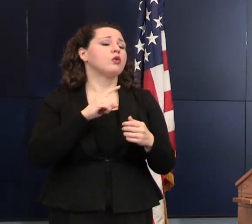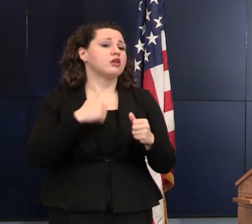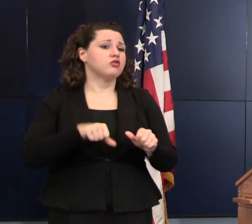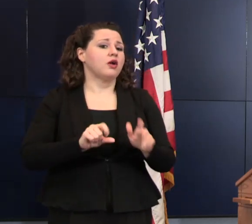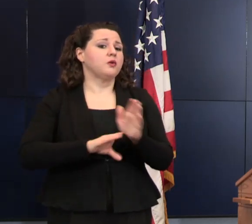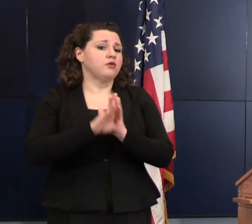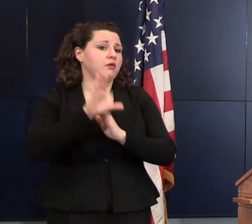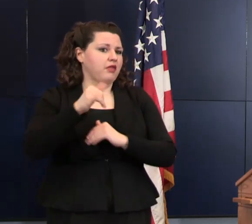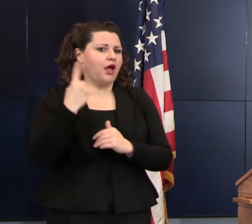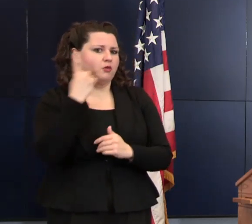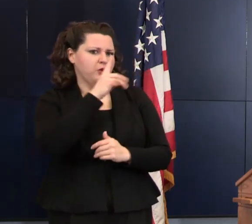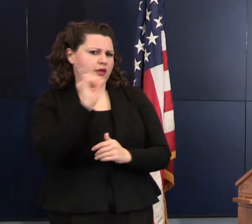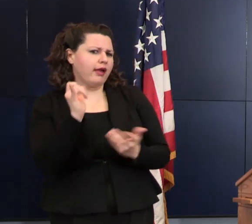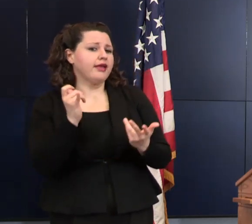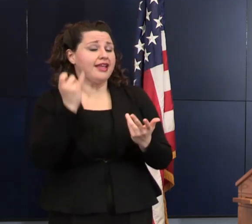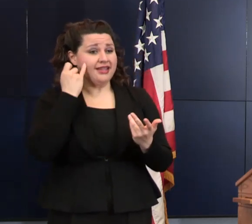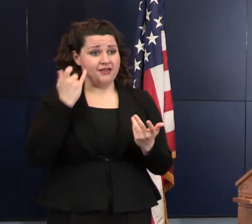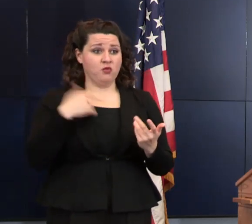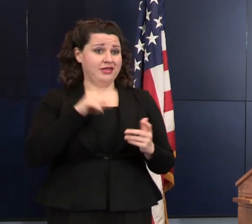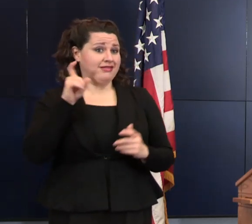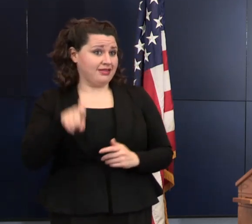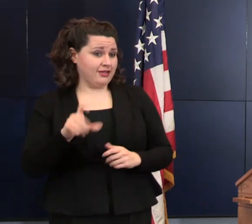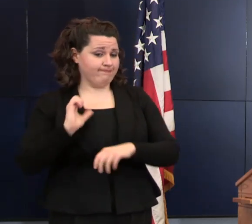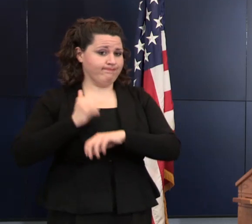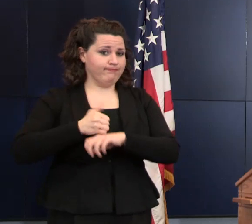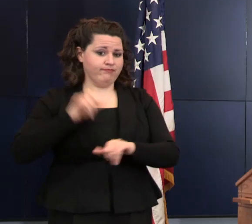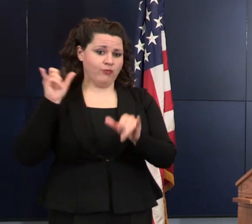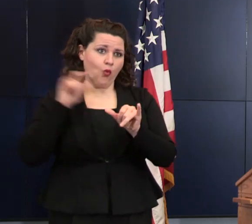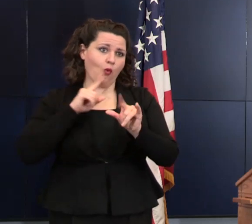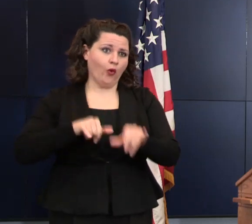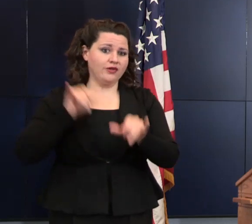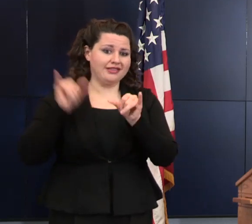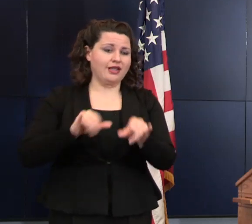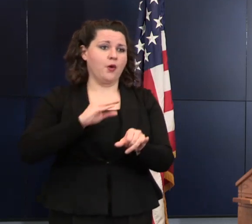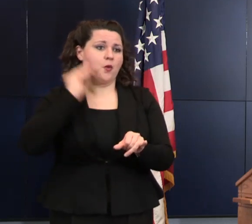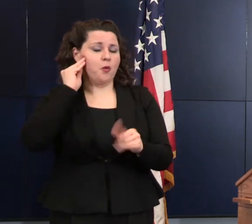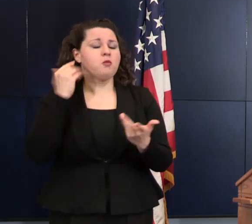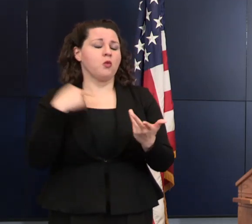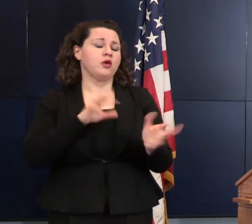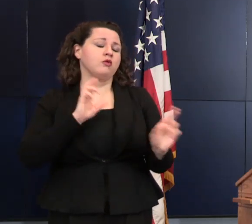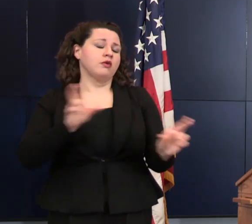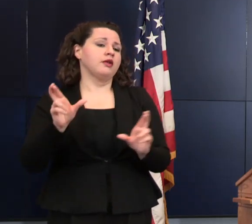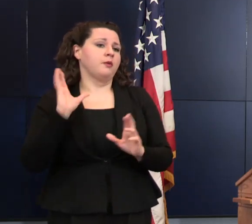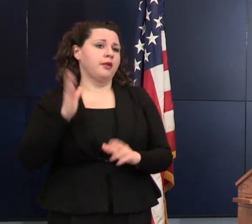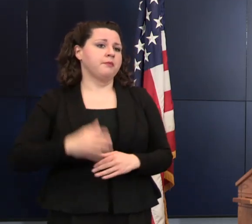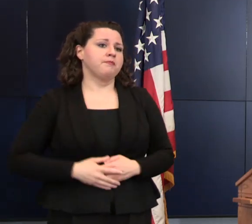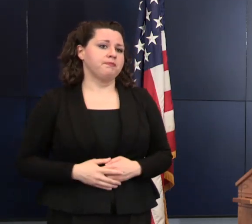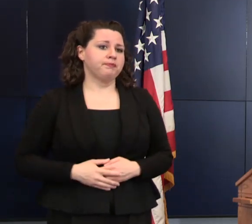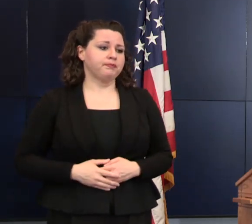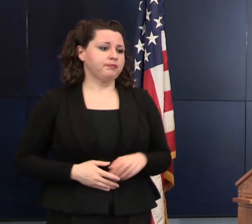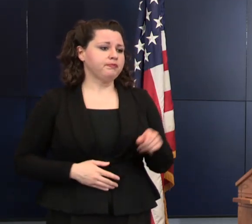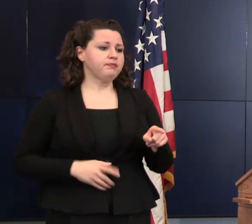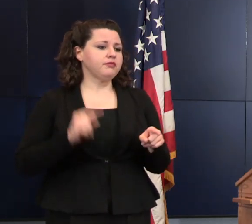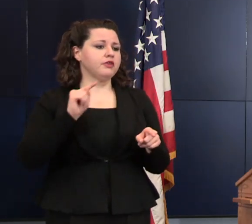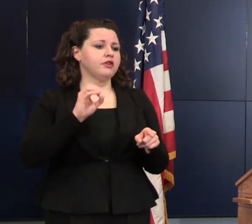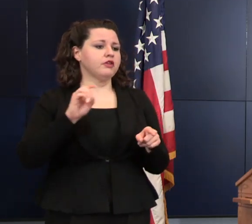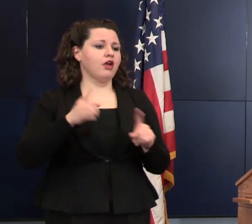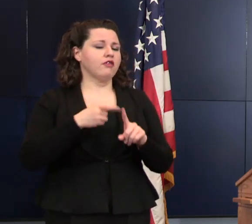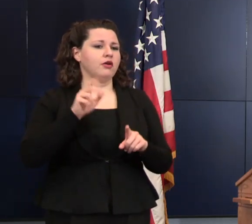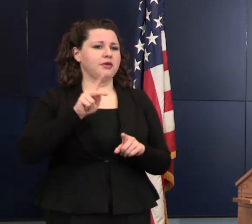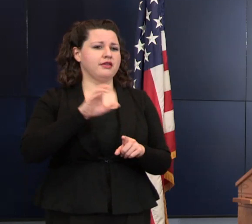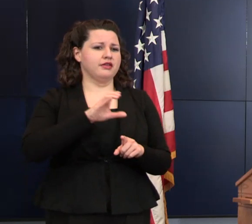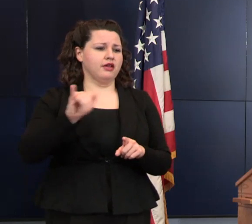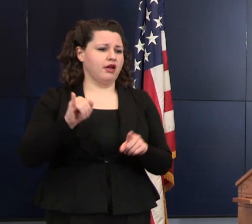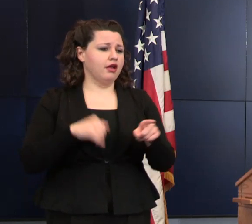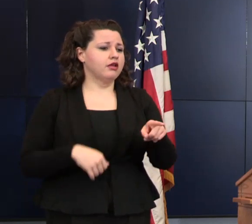we will be ready to go if and when we need to do that. Todd at KCCI, go ahead. Good morning, Governor. We're getting